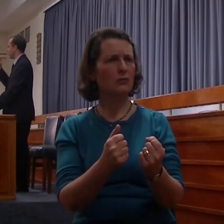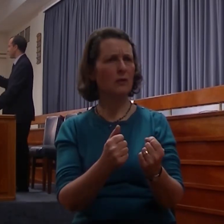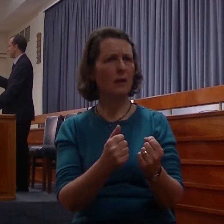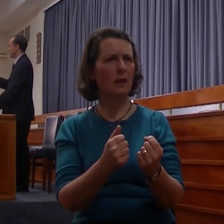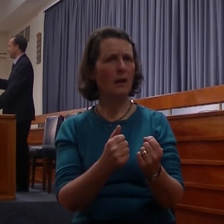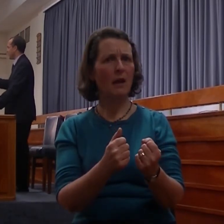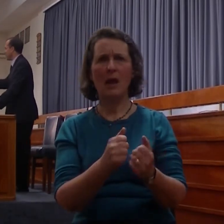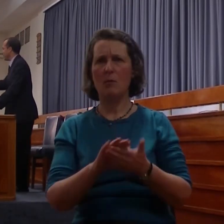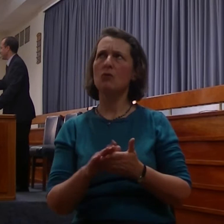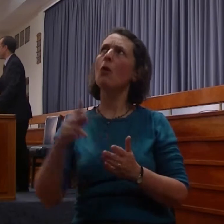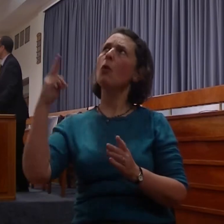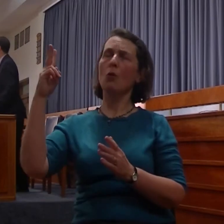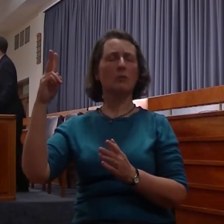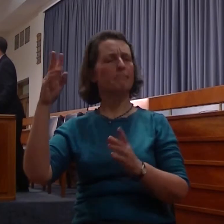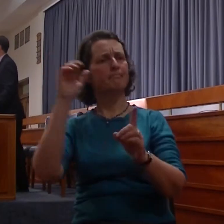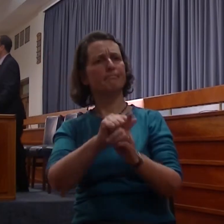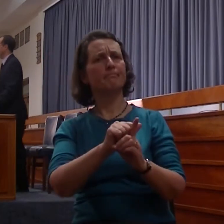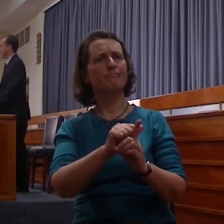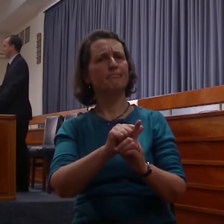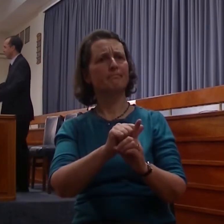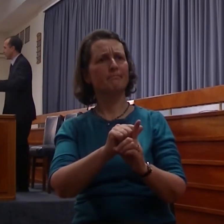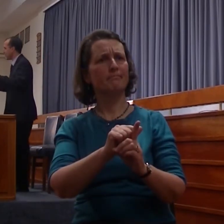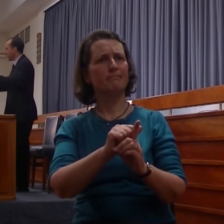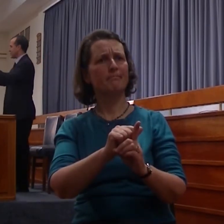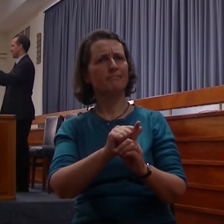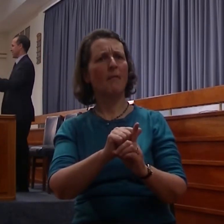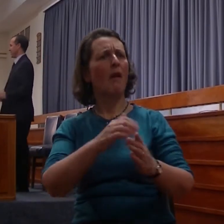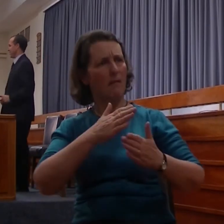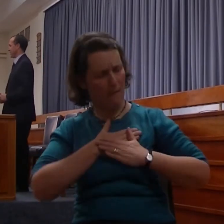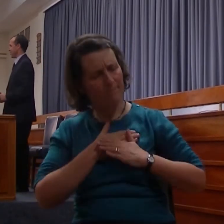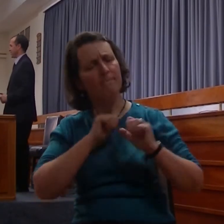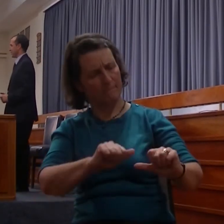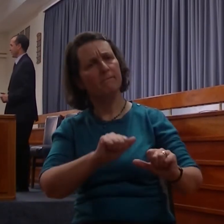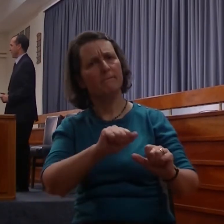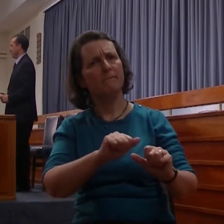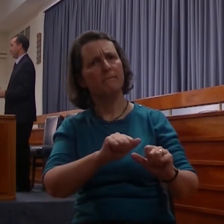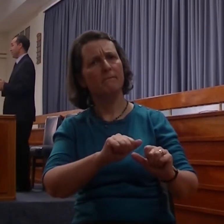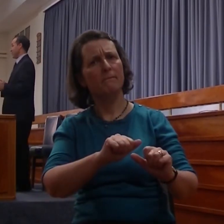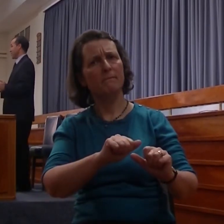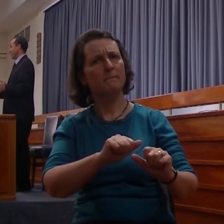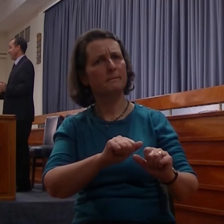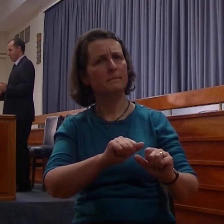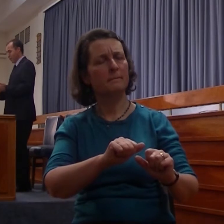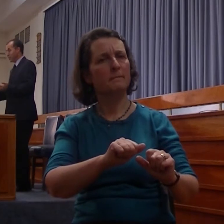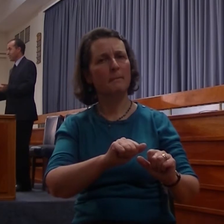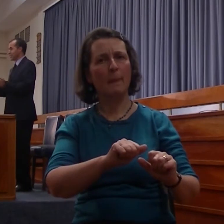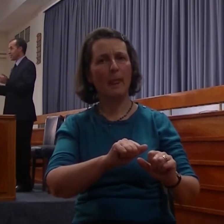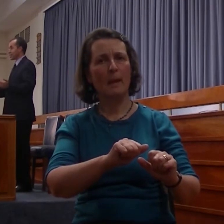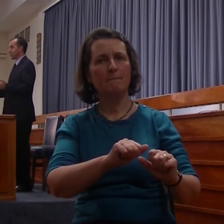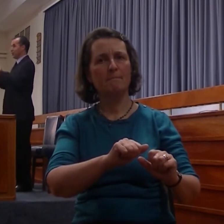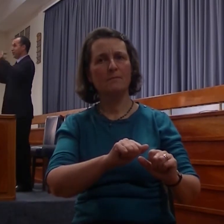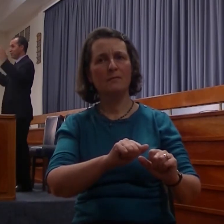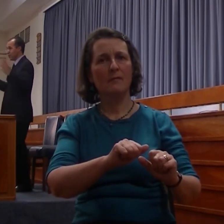is doctrinally sound. When a church is doctrinally sound, the Lord is not indifferent to